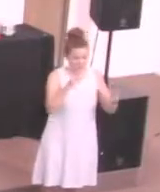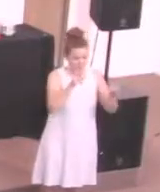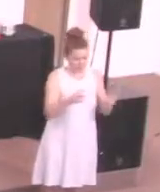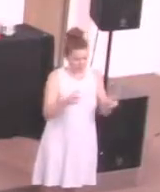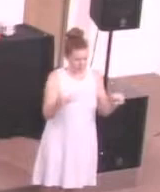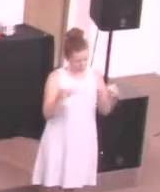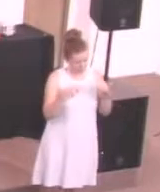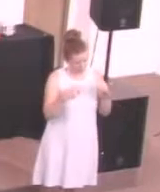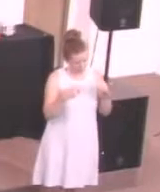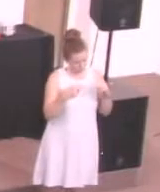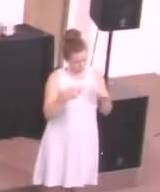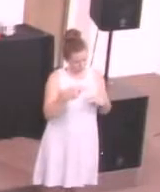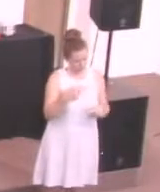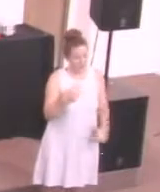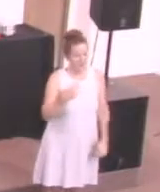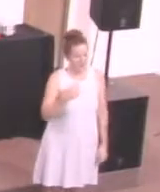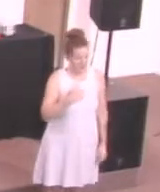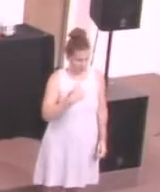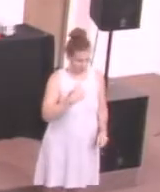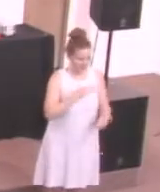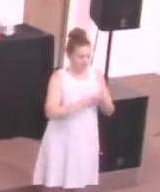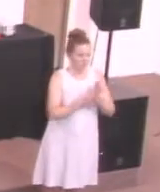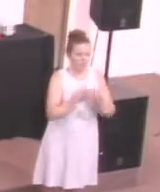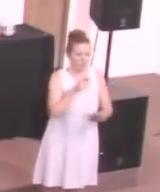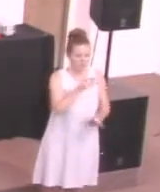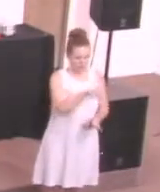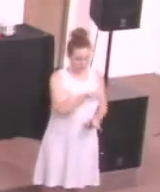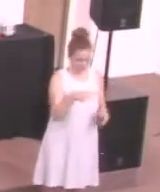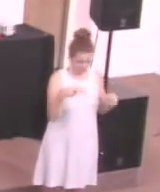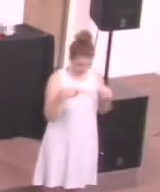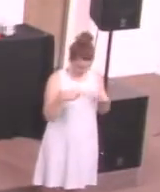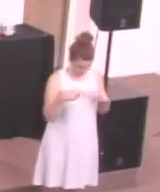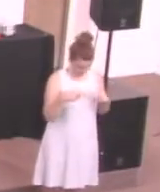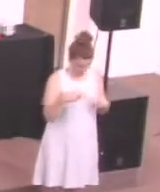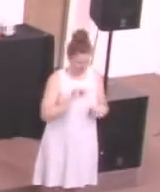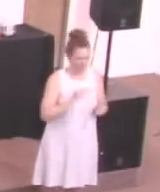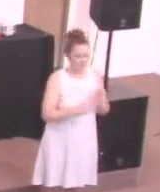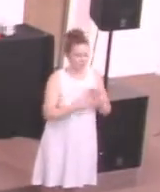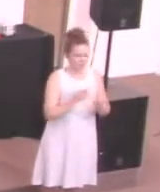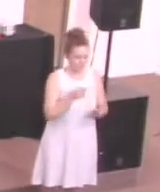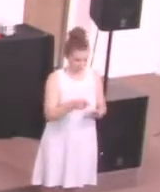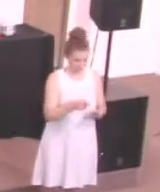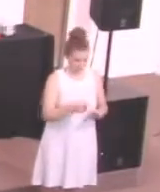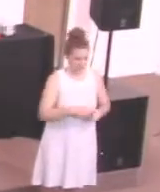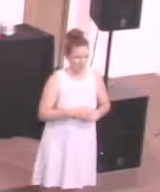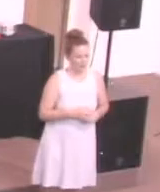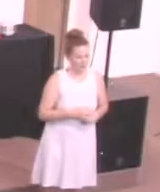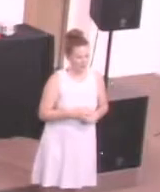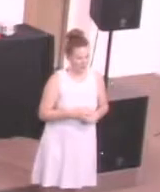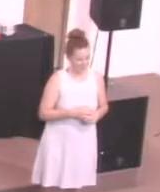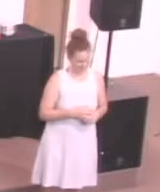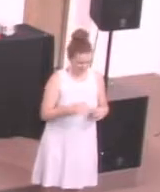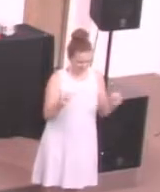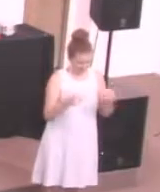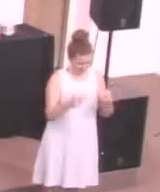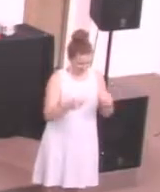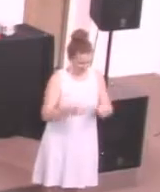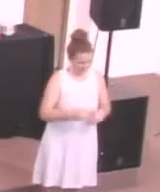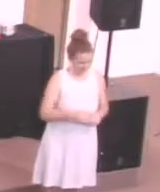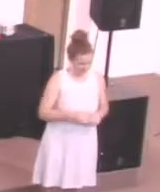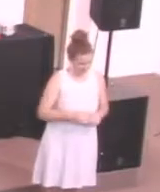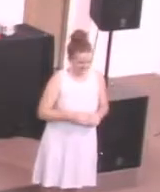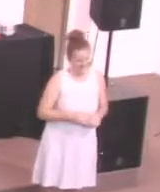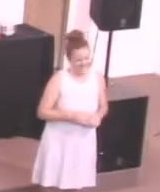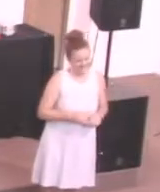say, I forgive you. No matter what you say, This is a safe